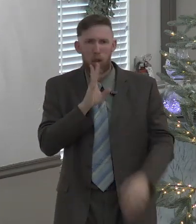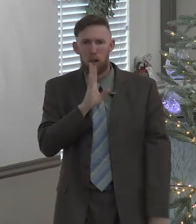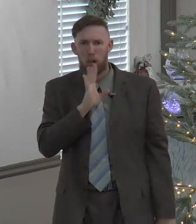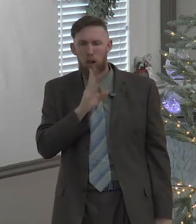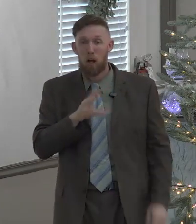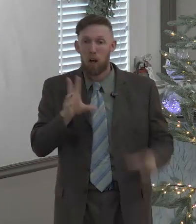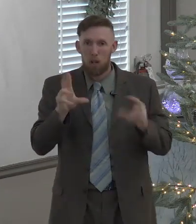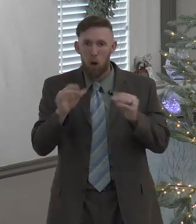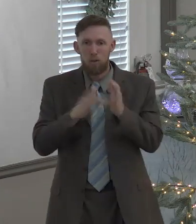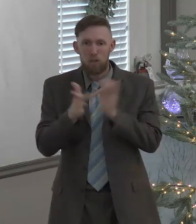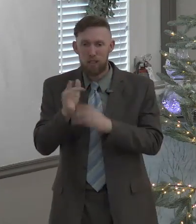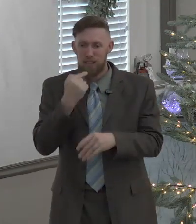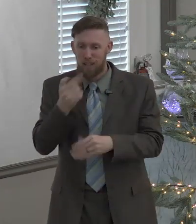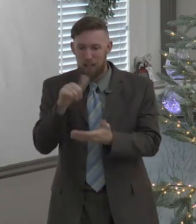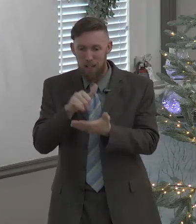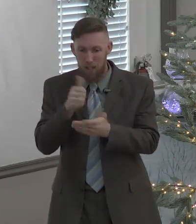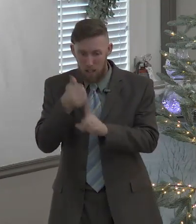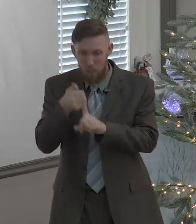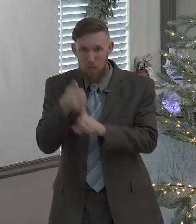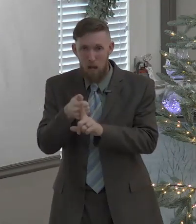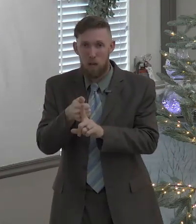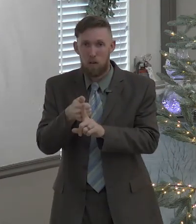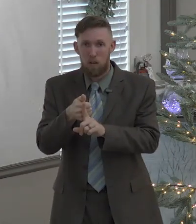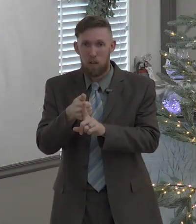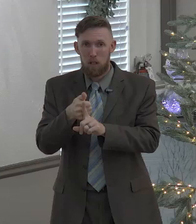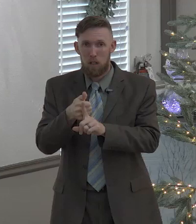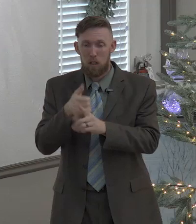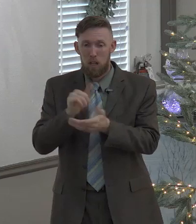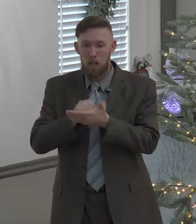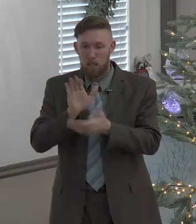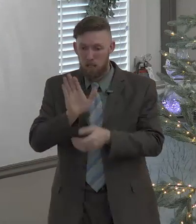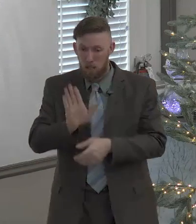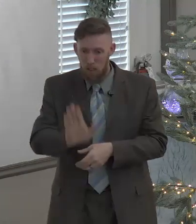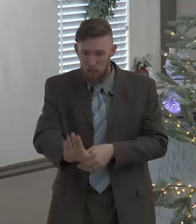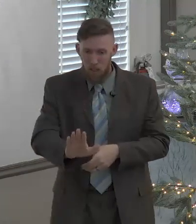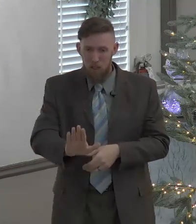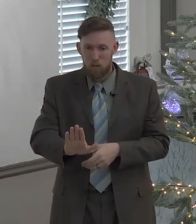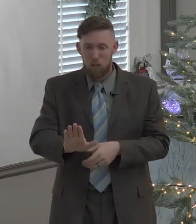It's not some trite statement, obviously, it's the word of the Lord.